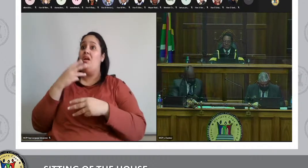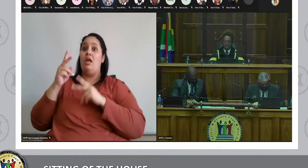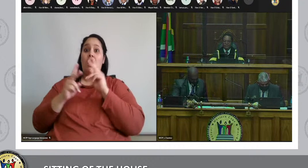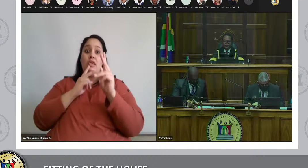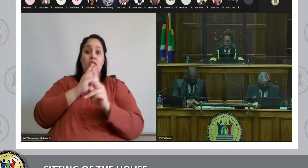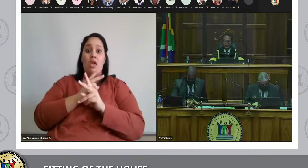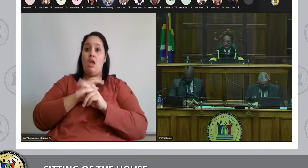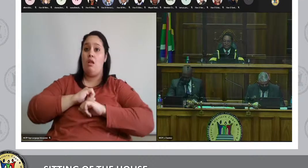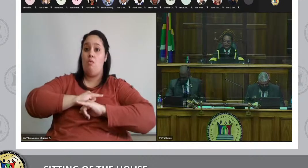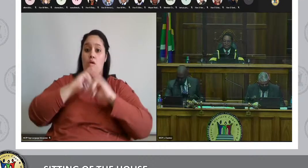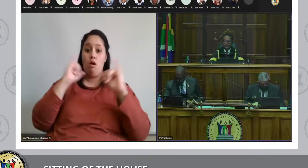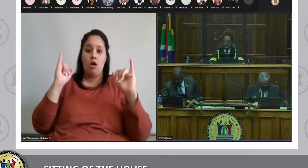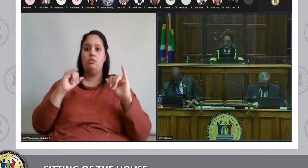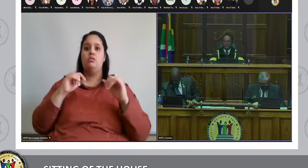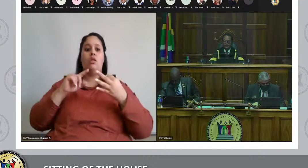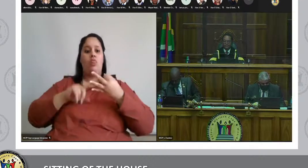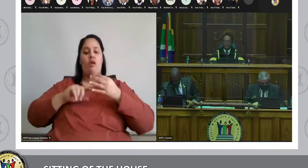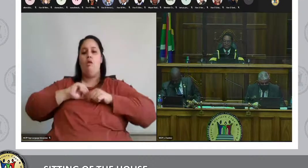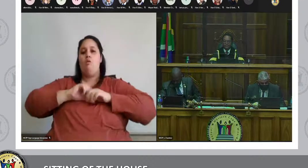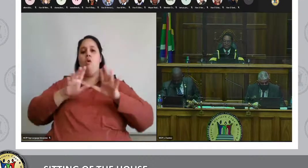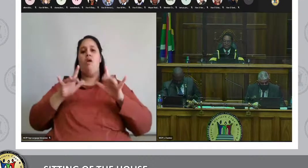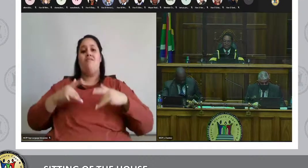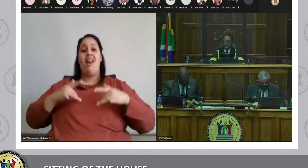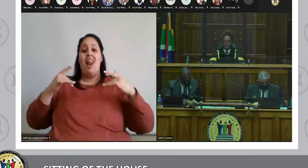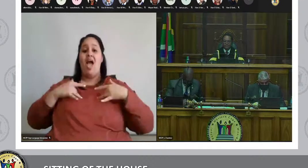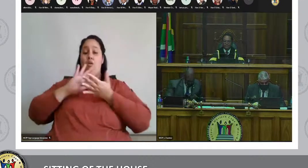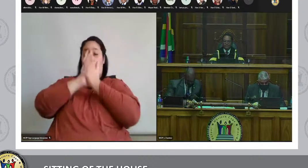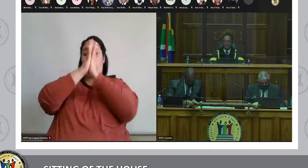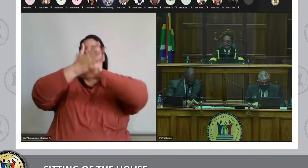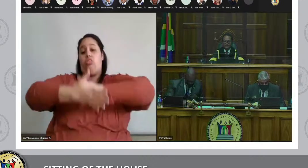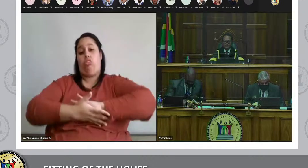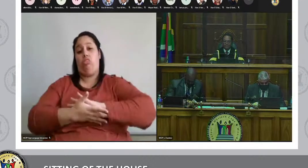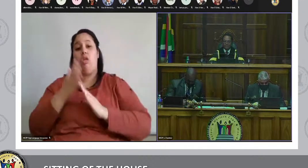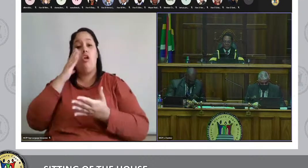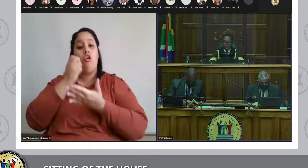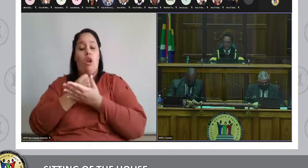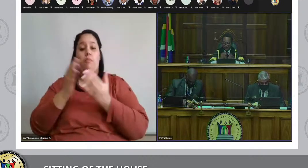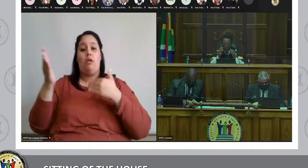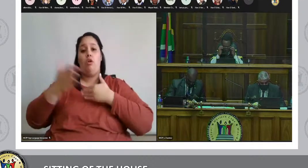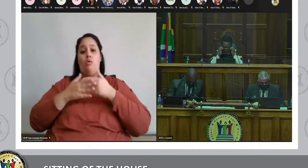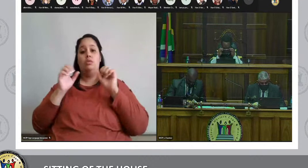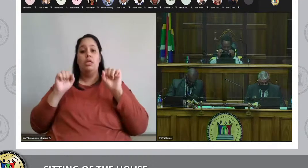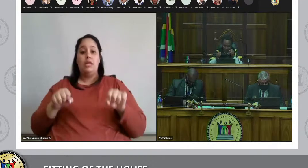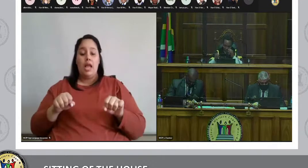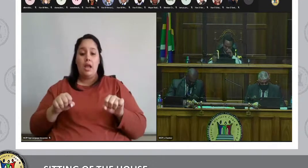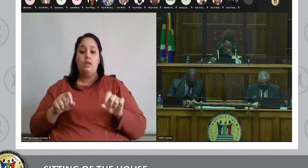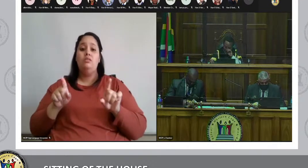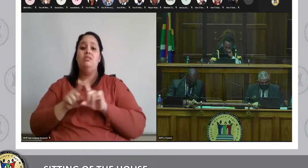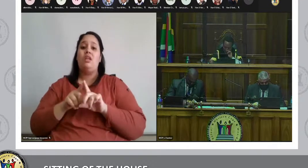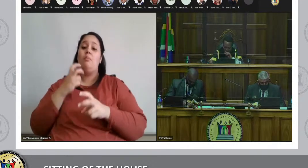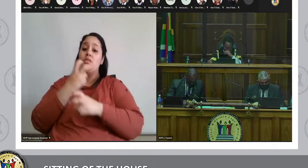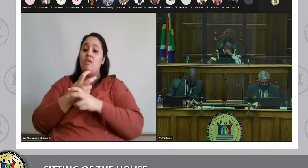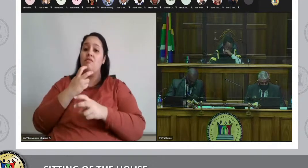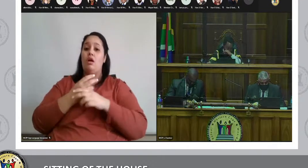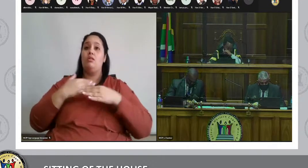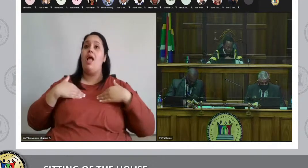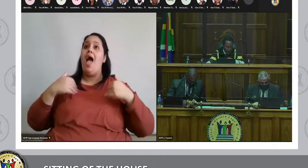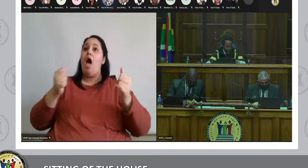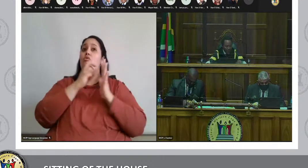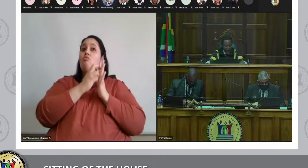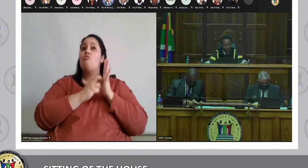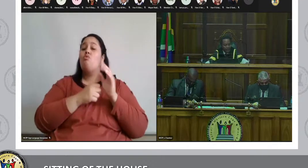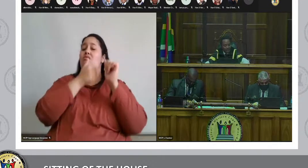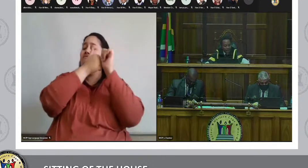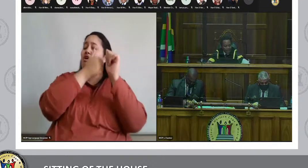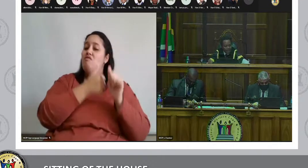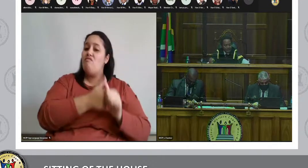our lives. The virus is transmitted by our behavior. As hard as it is to maintain the health protocols and adhere to the